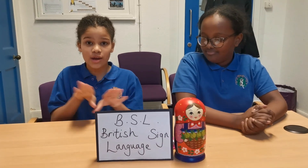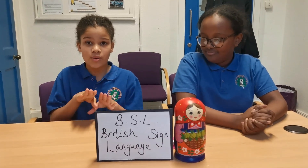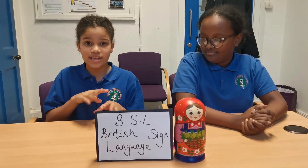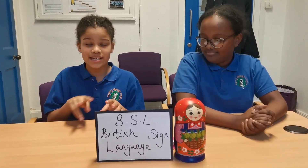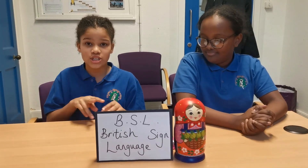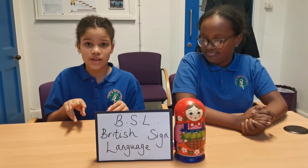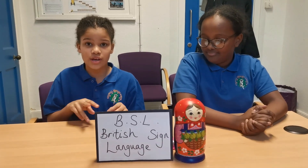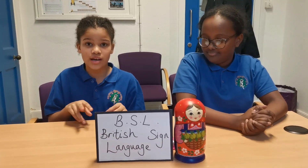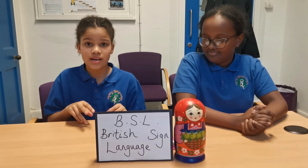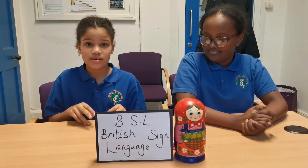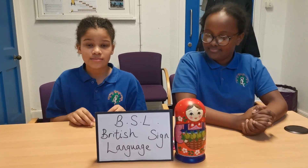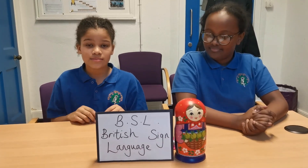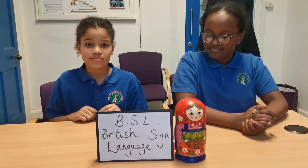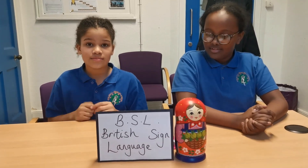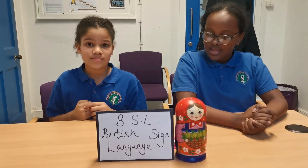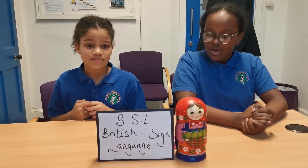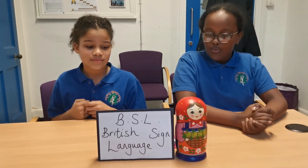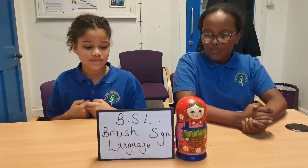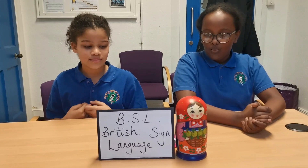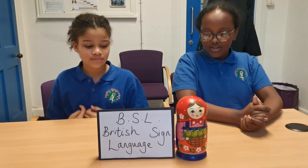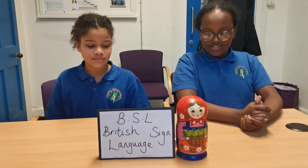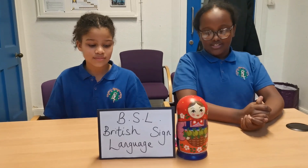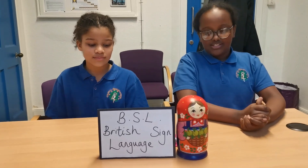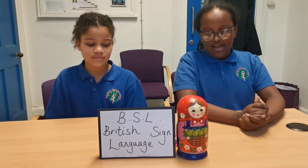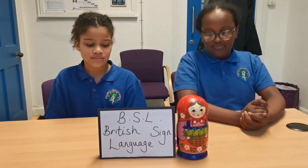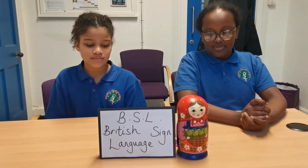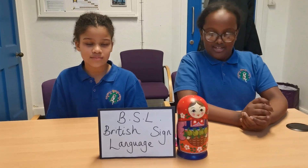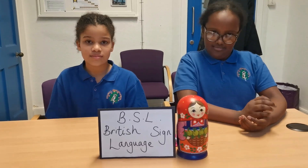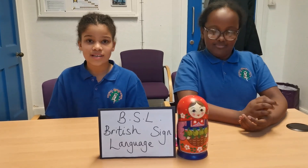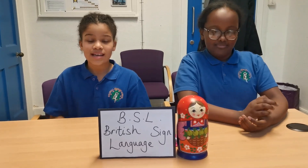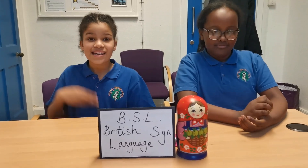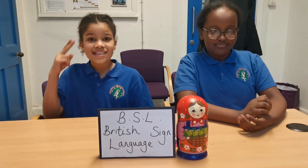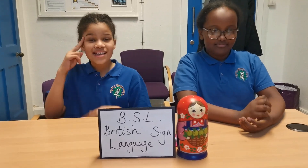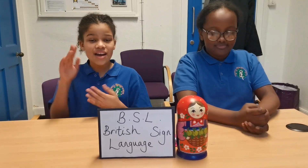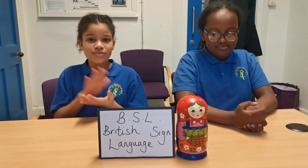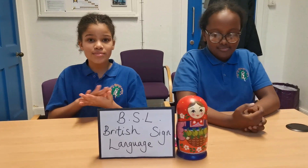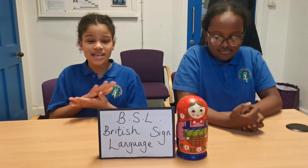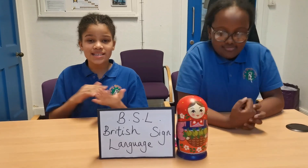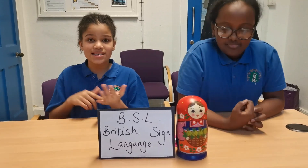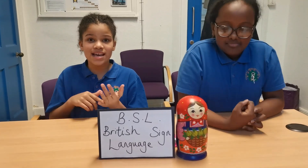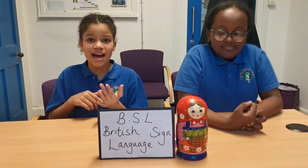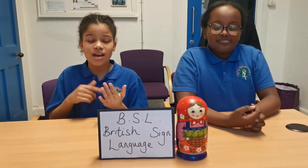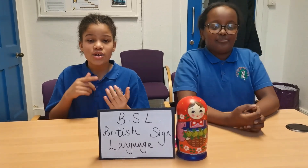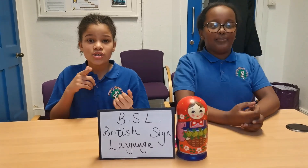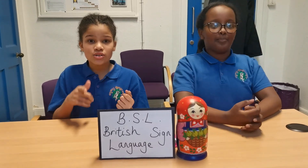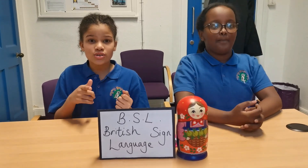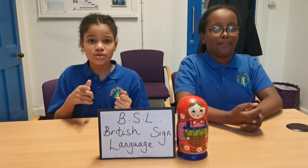with each other. What does deaf mean? Deaf means that you